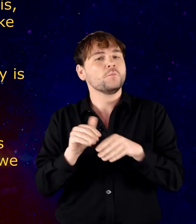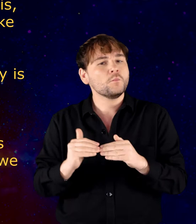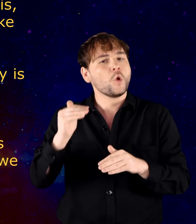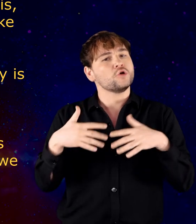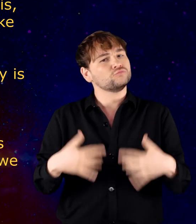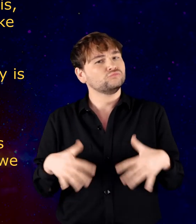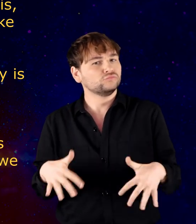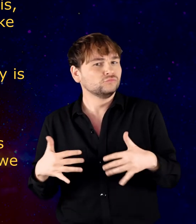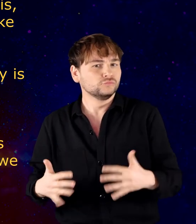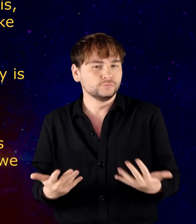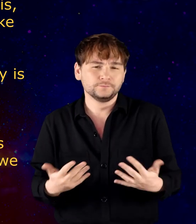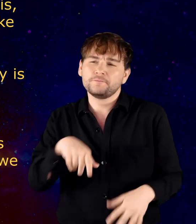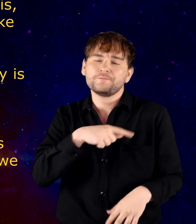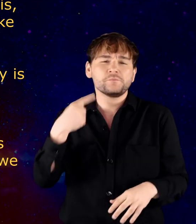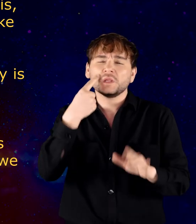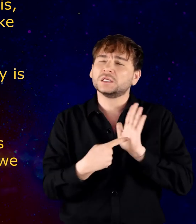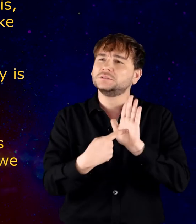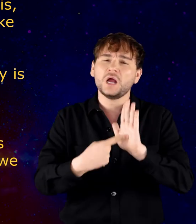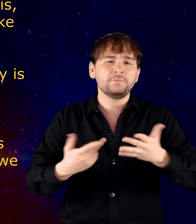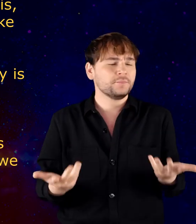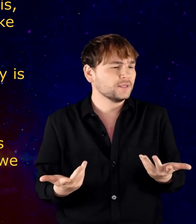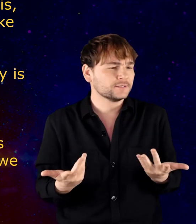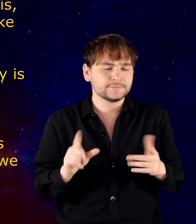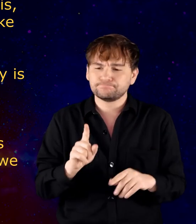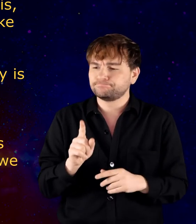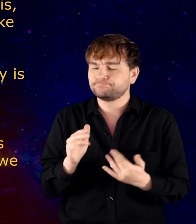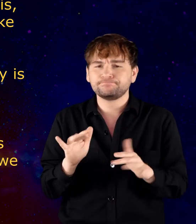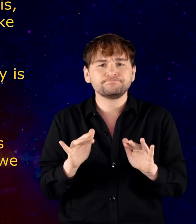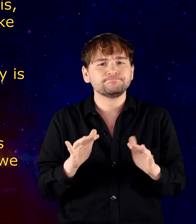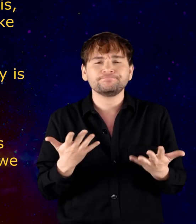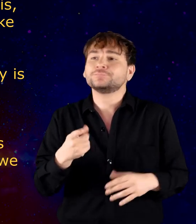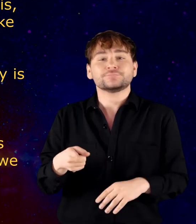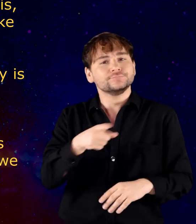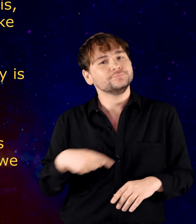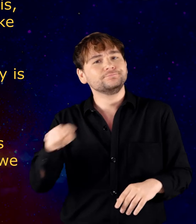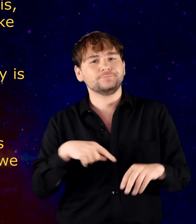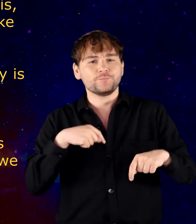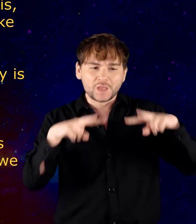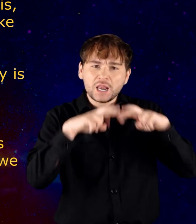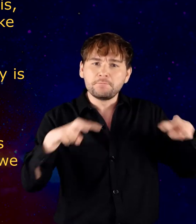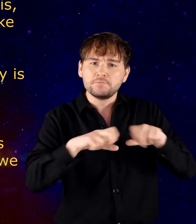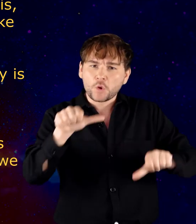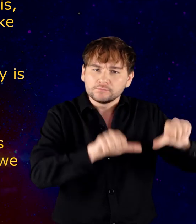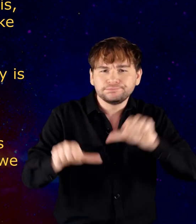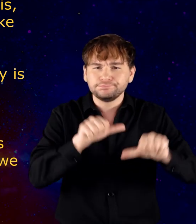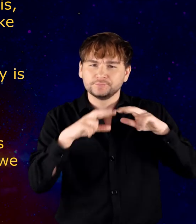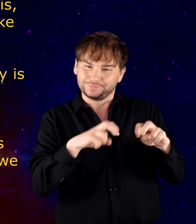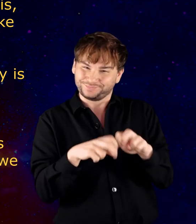being relaxed tremendously. For us, for example, we